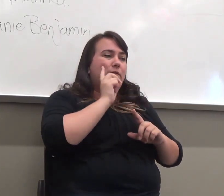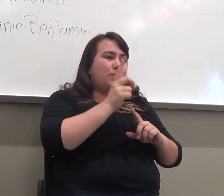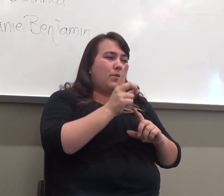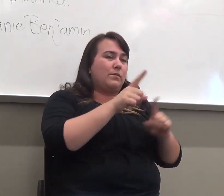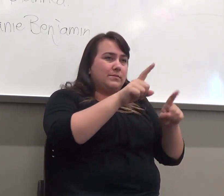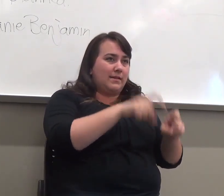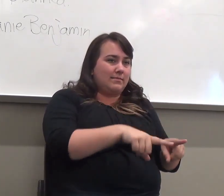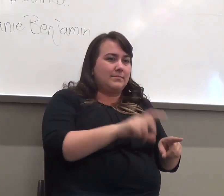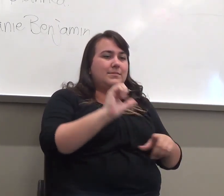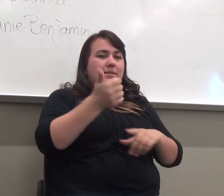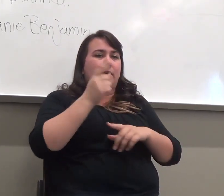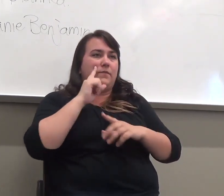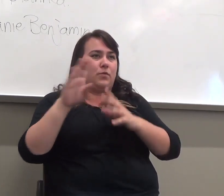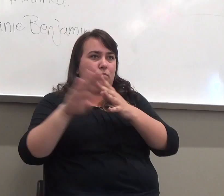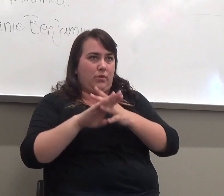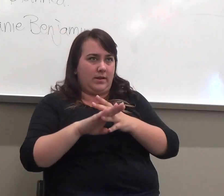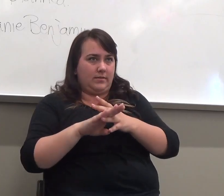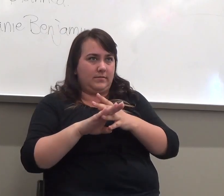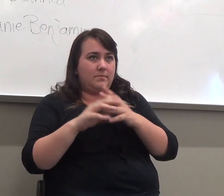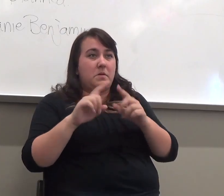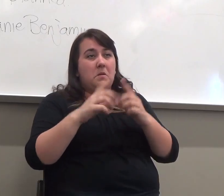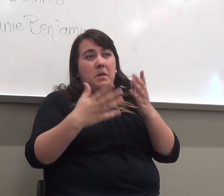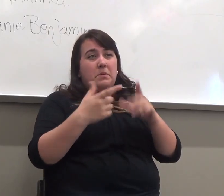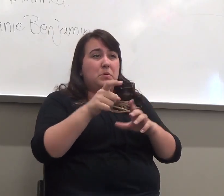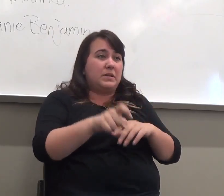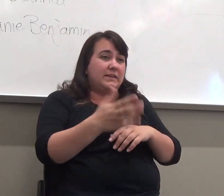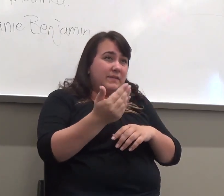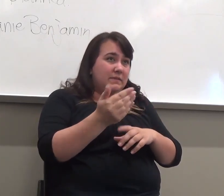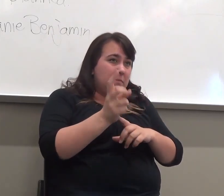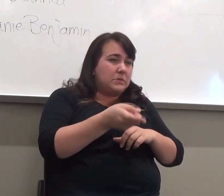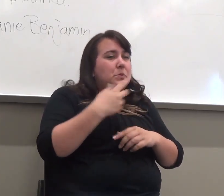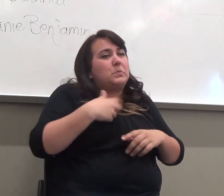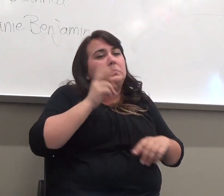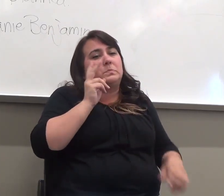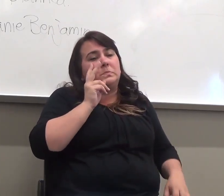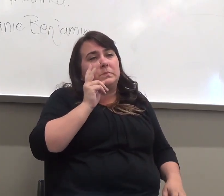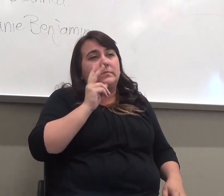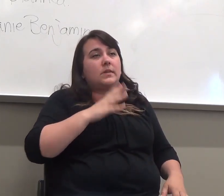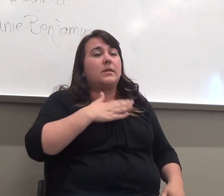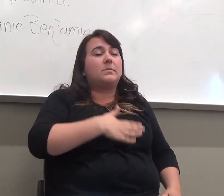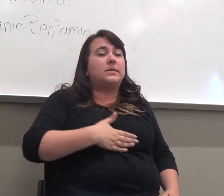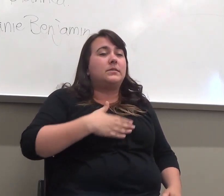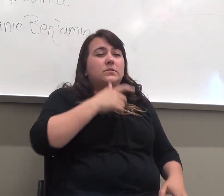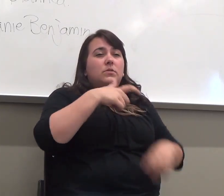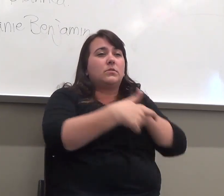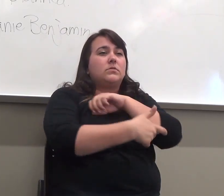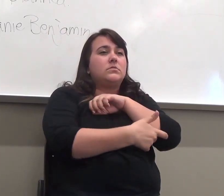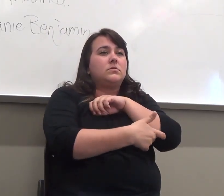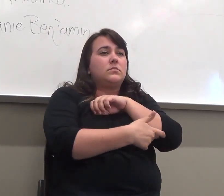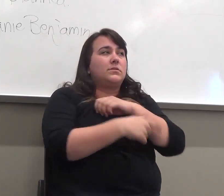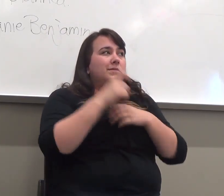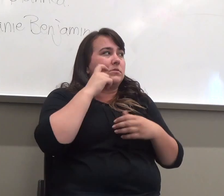test. So we'll see how people do. Please resist the urge to just go down and circle